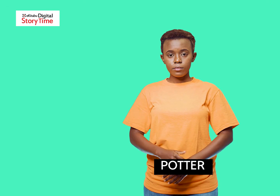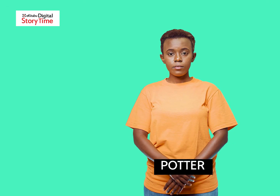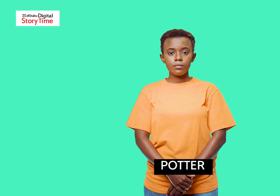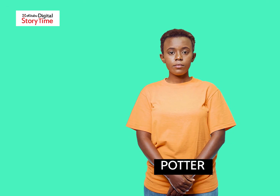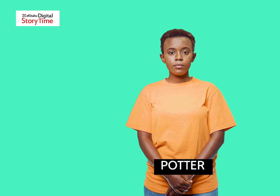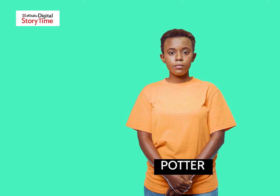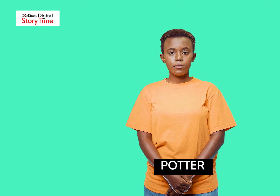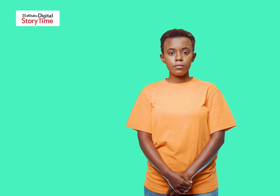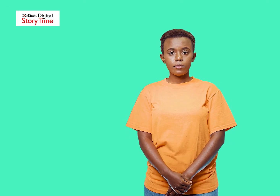Potter.